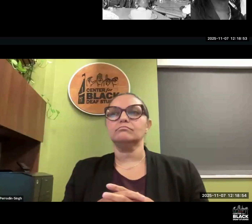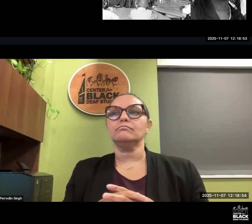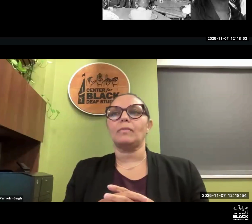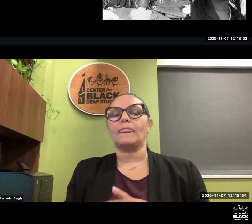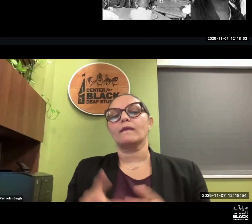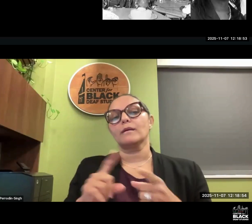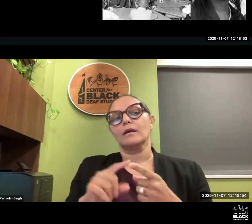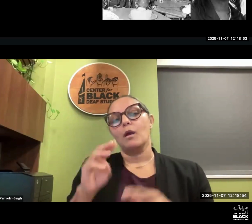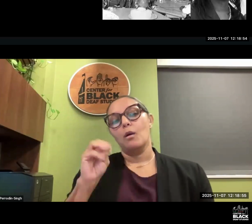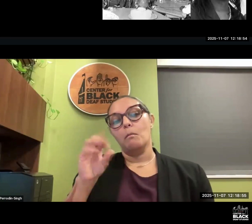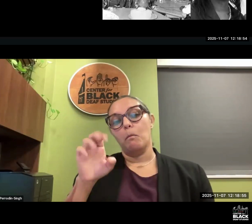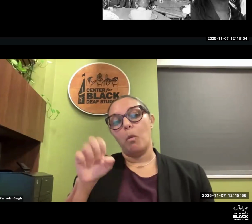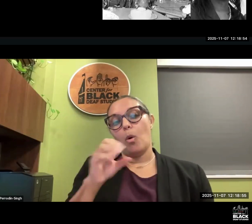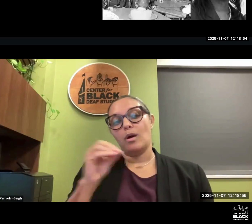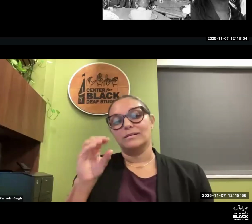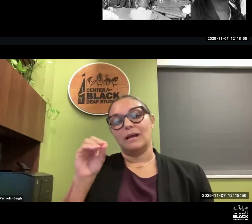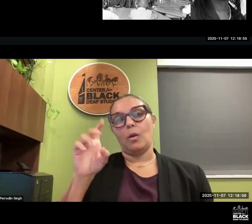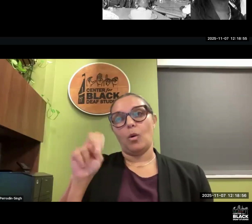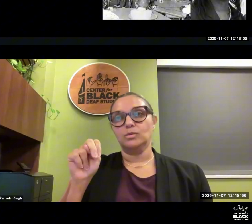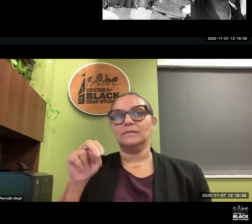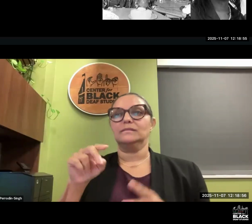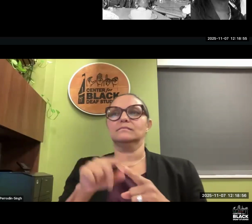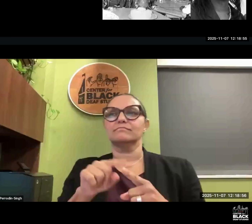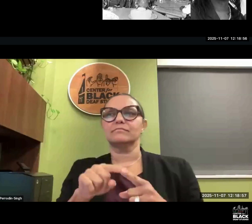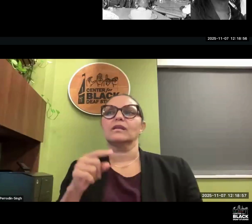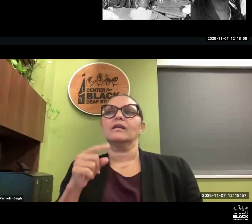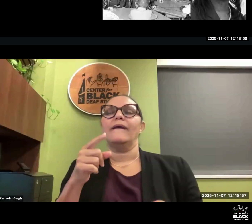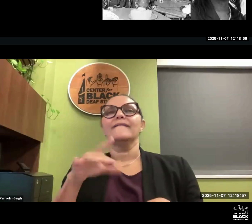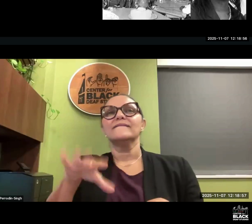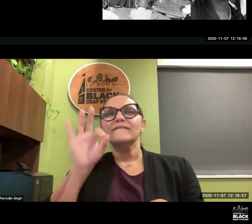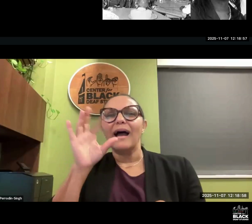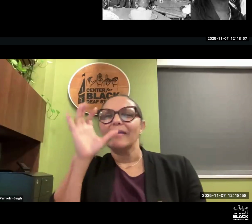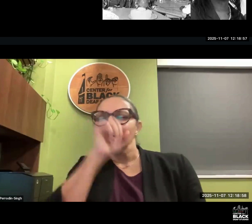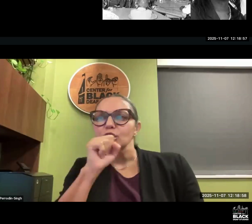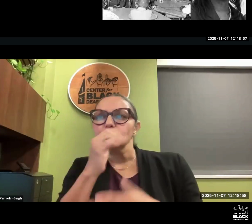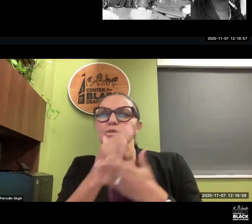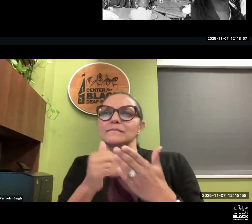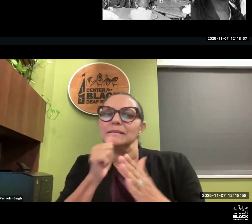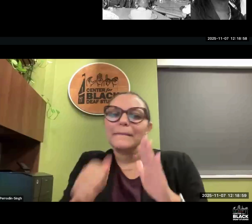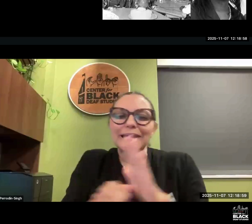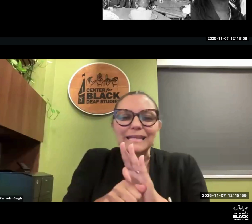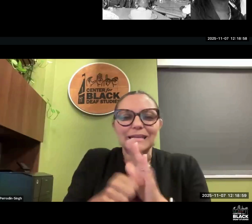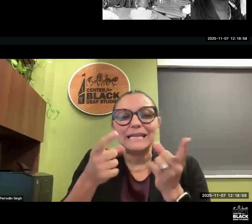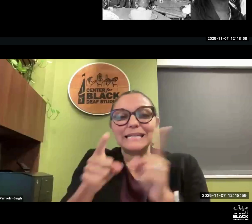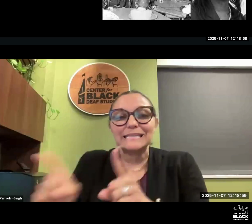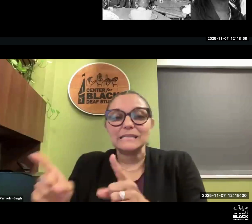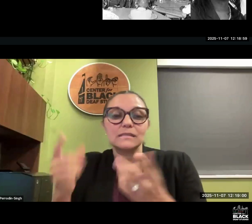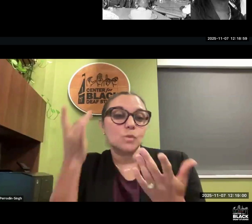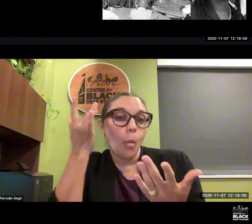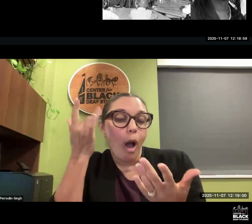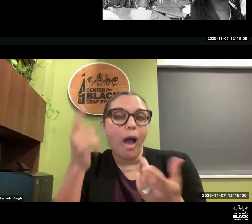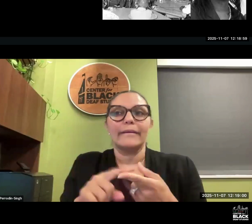incidents similar to other populations. Moores and Odin, their research did find